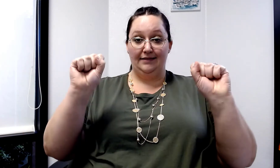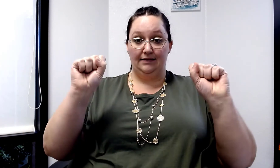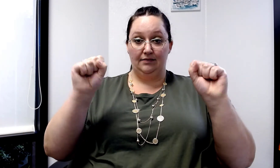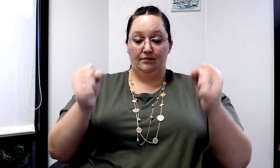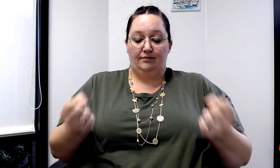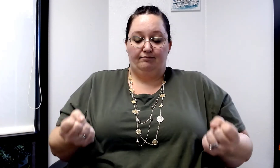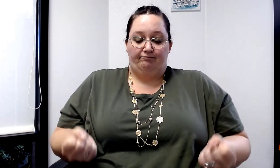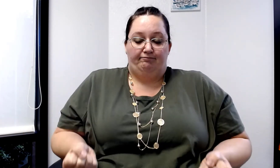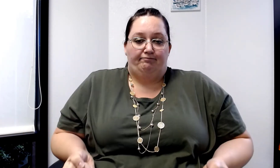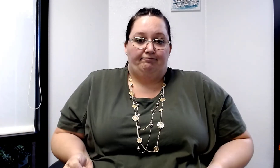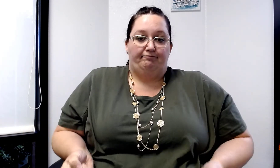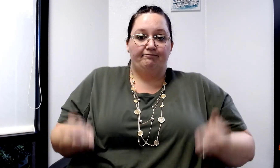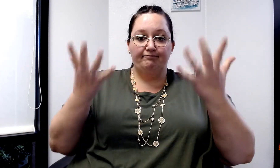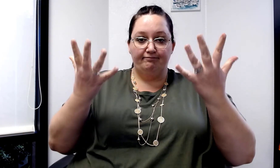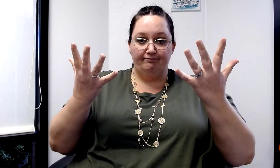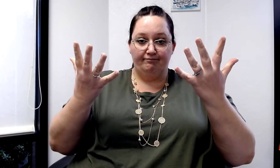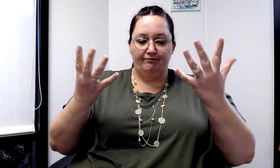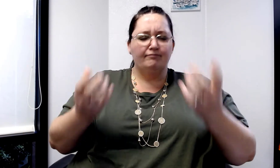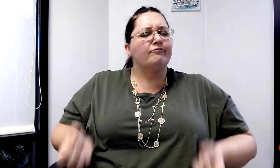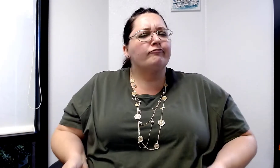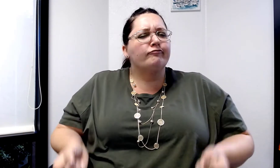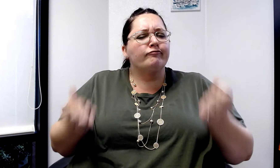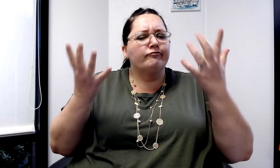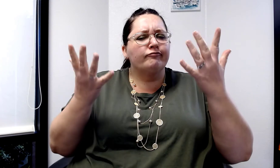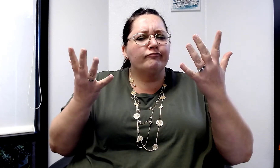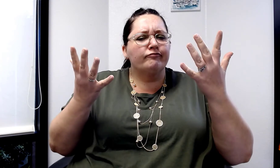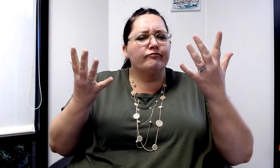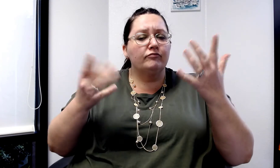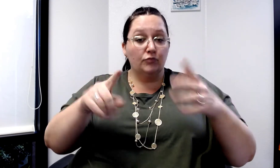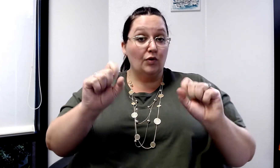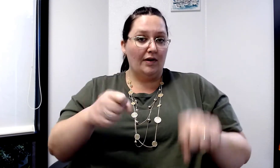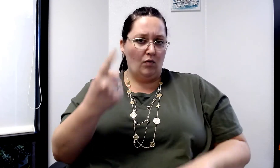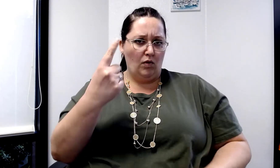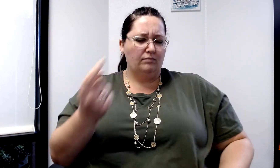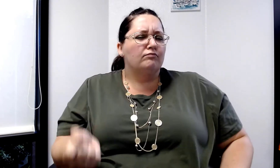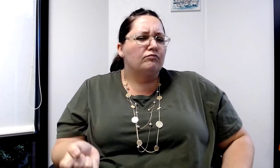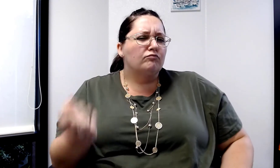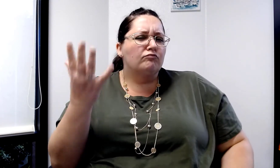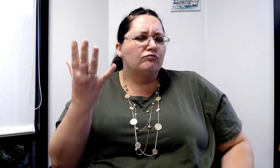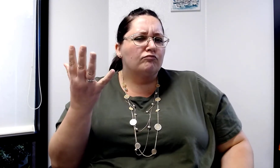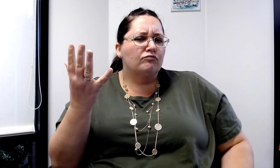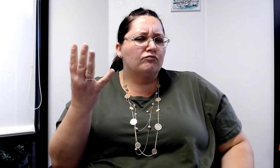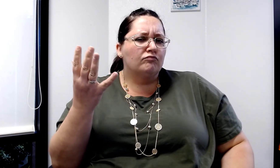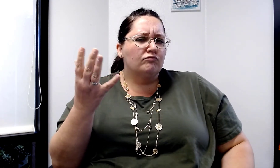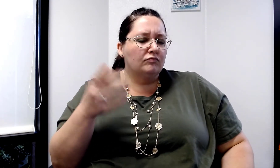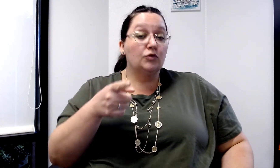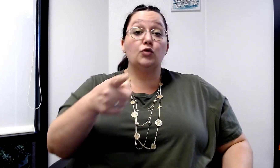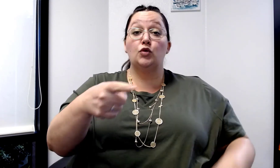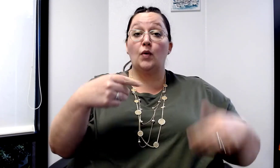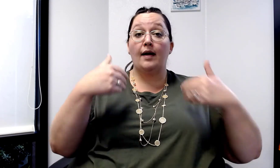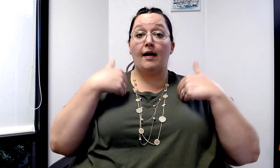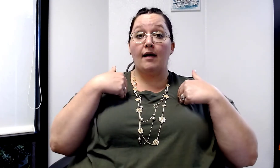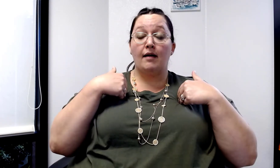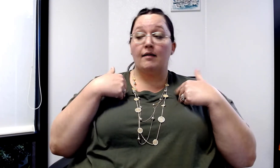Your hands are going to start with an S. They're going to throw up to a 5. You can use one hand for this, right?